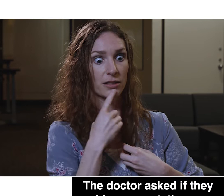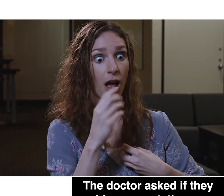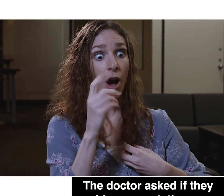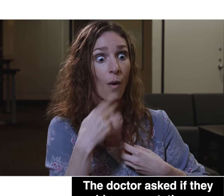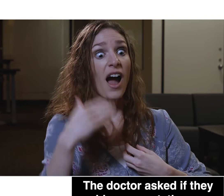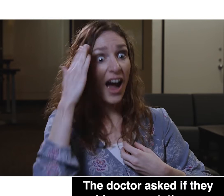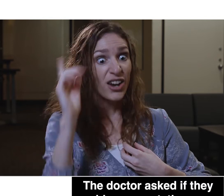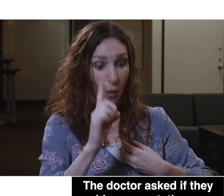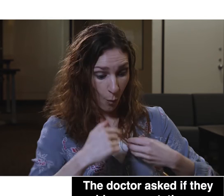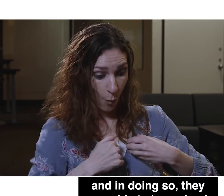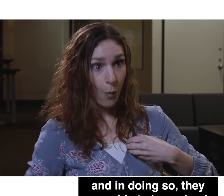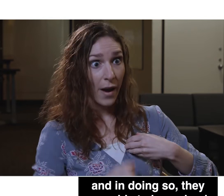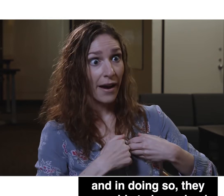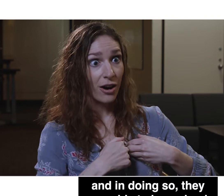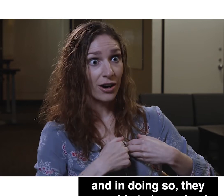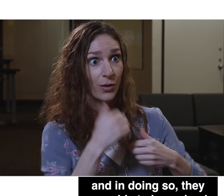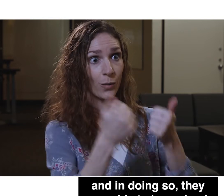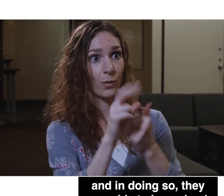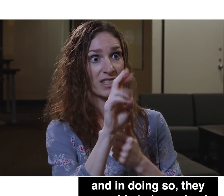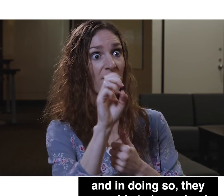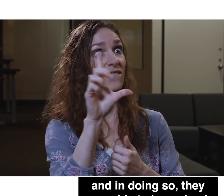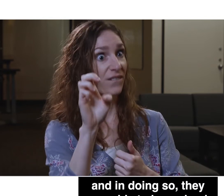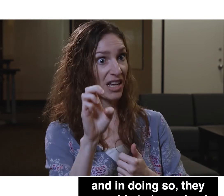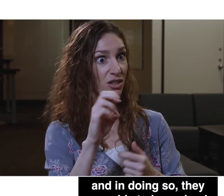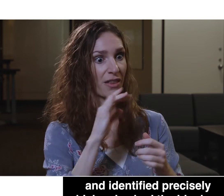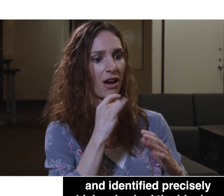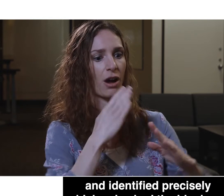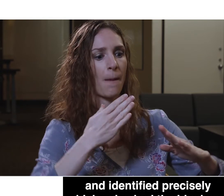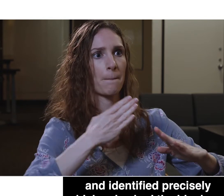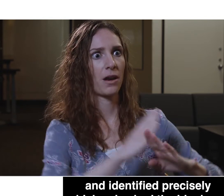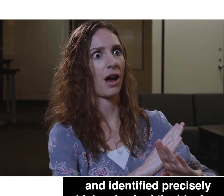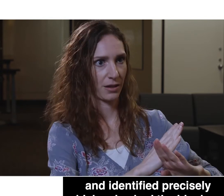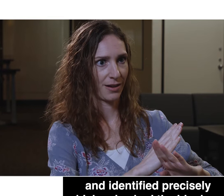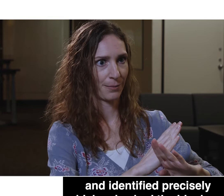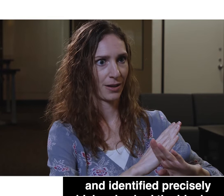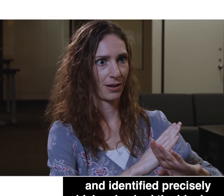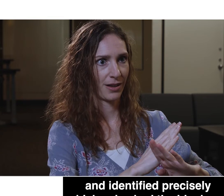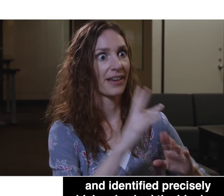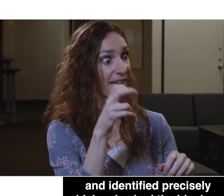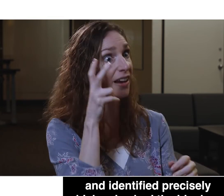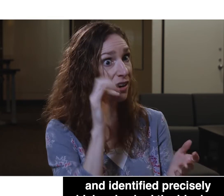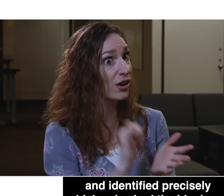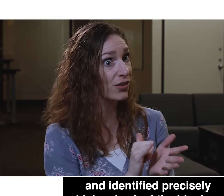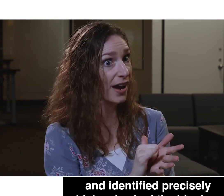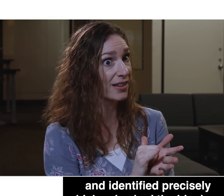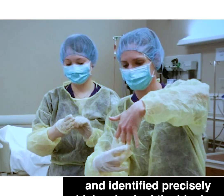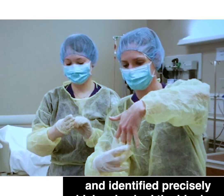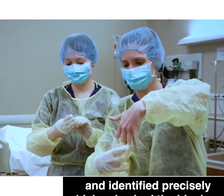my stethoscope, and in doing so, they were able to hear clearly and identified precisely which valve had the blockage. They